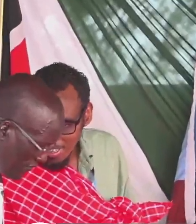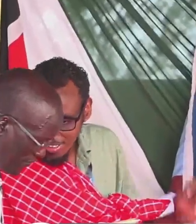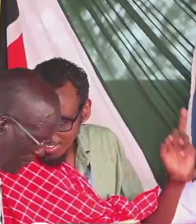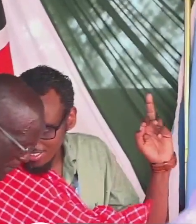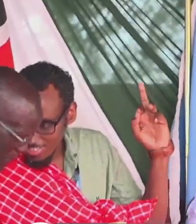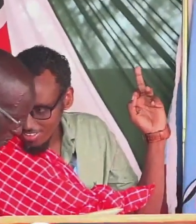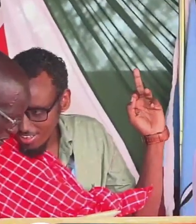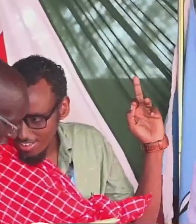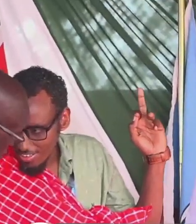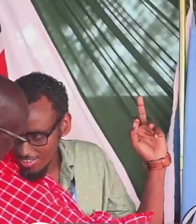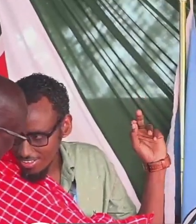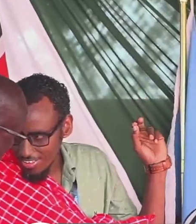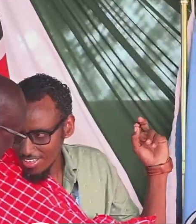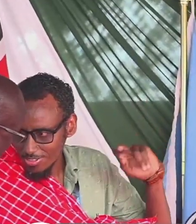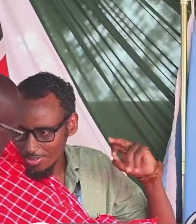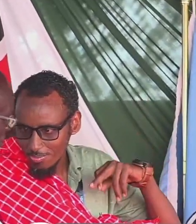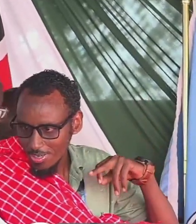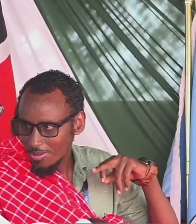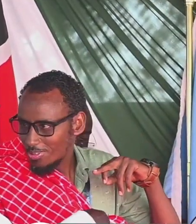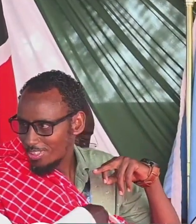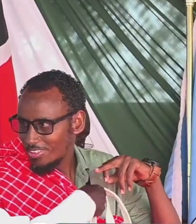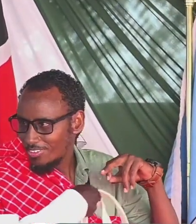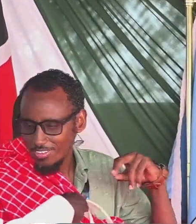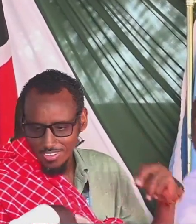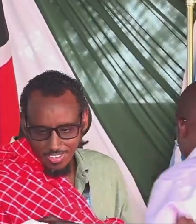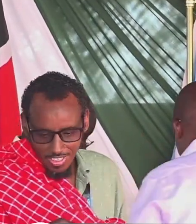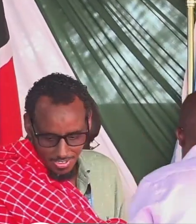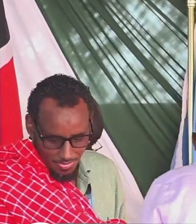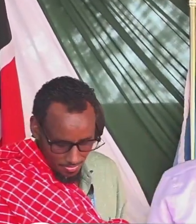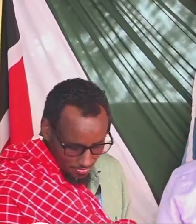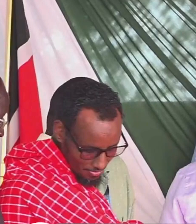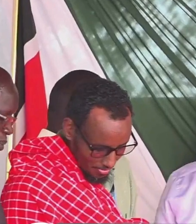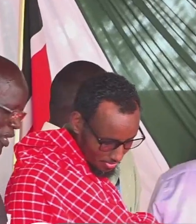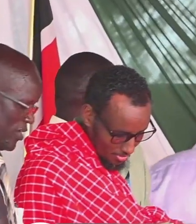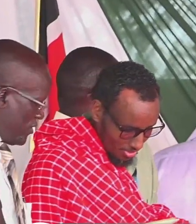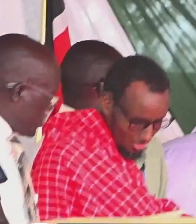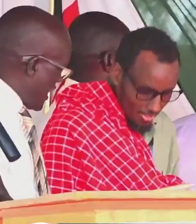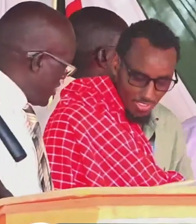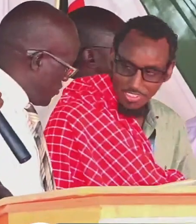Thank you very much, Your Excellency. Thank you, sir. Makofi kwa mkubwa.